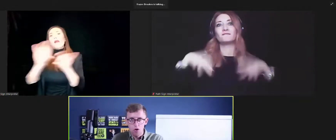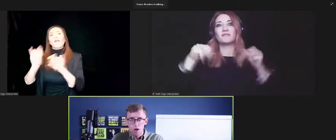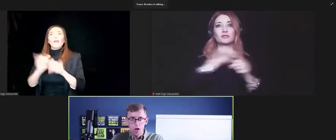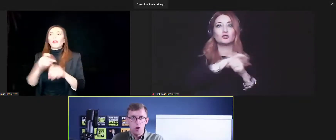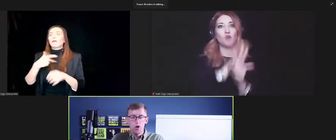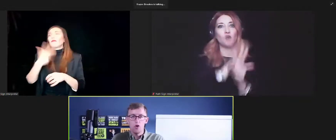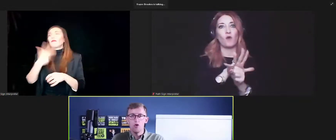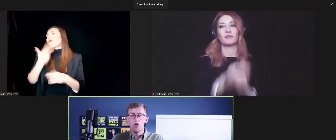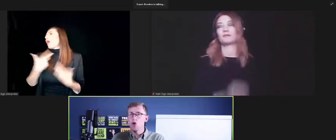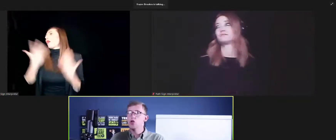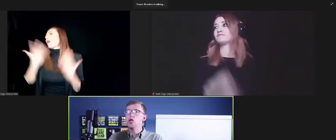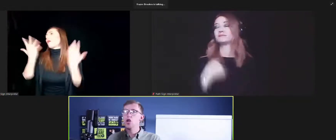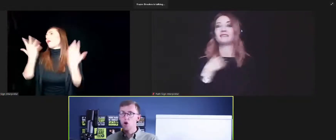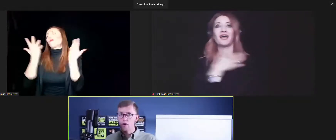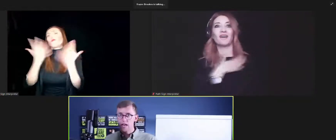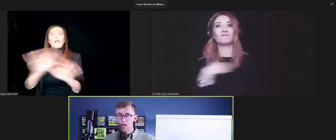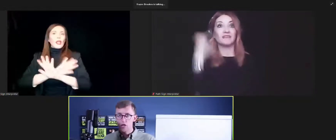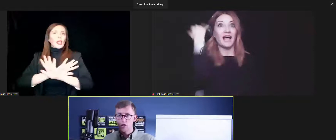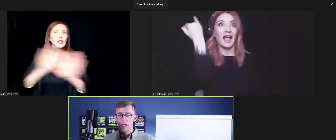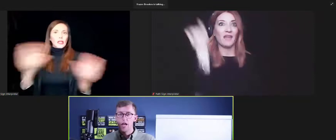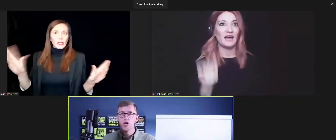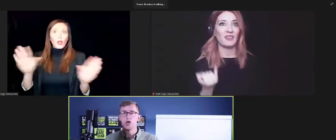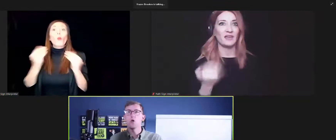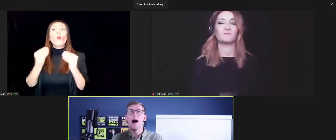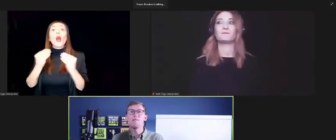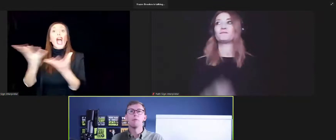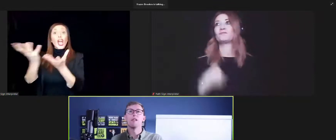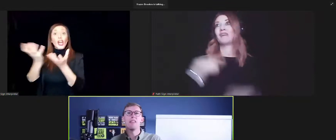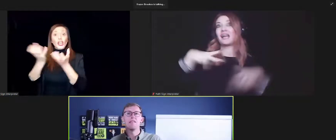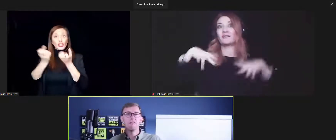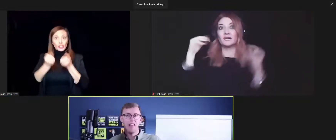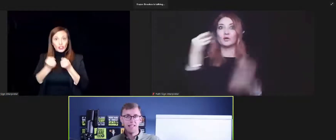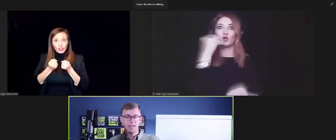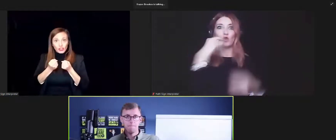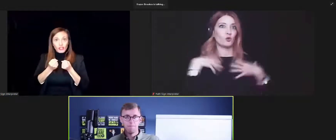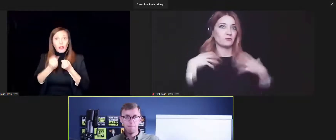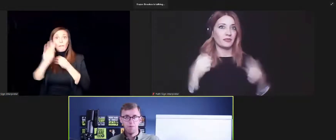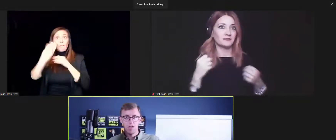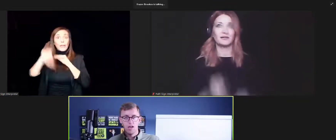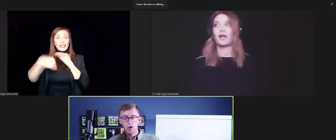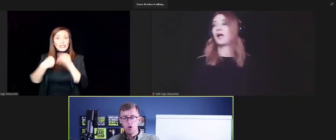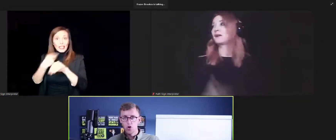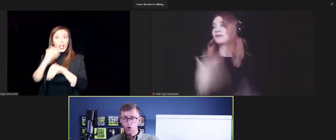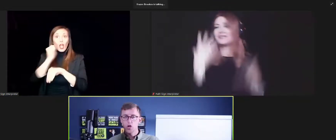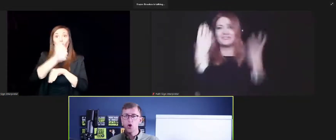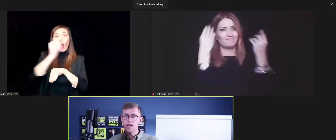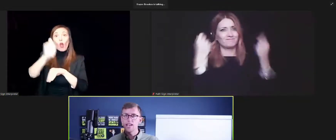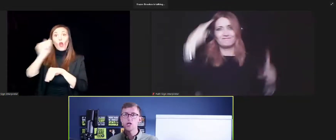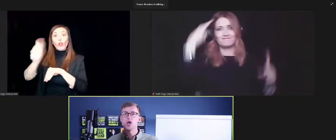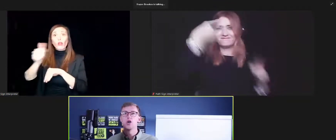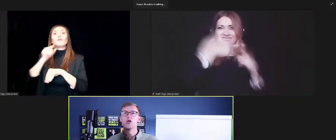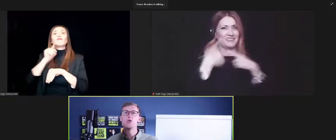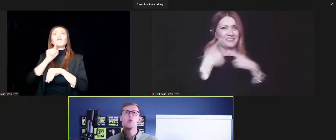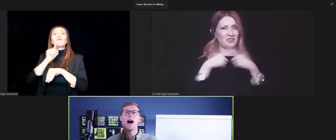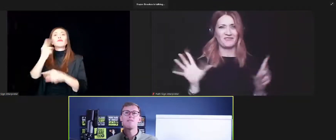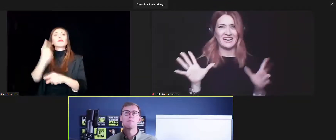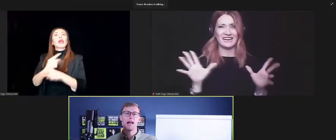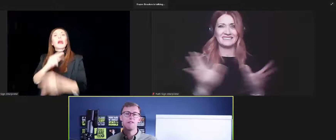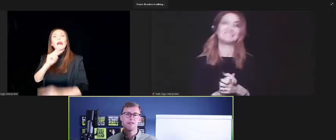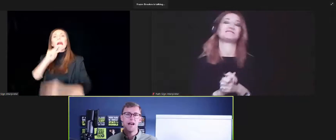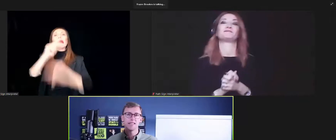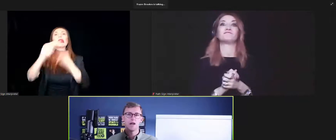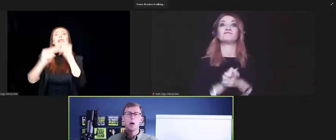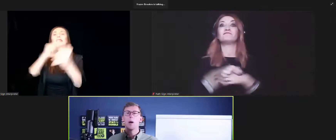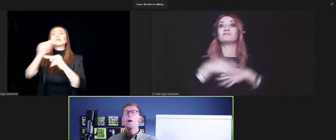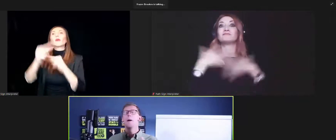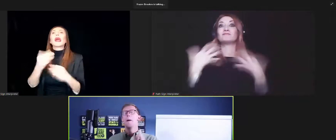much. Just curious, do you have a plan for that? Just curious, do you have a plan for